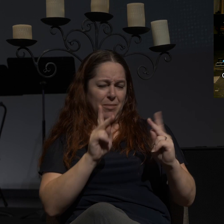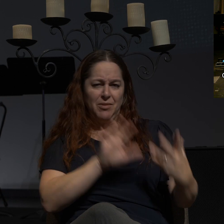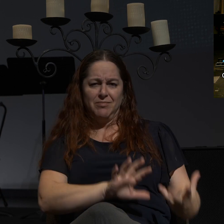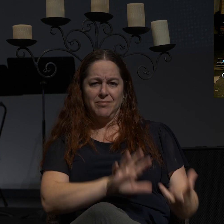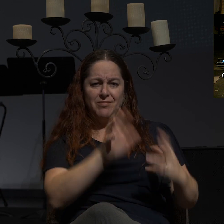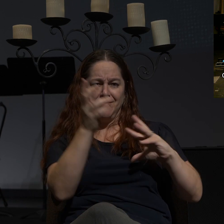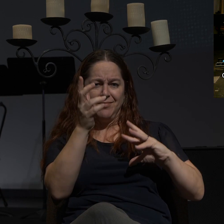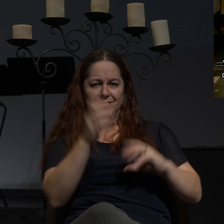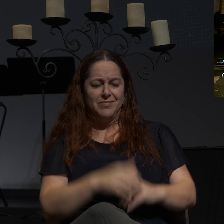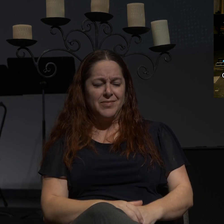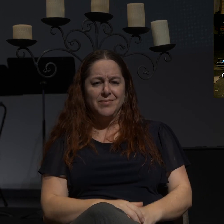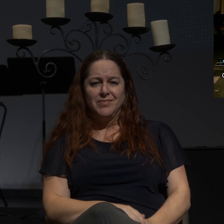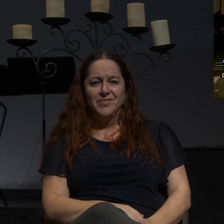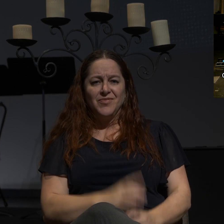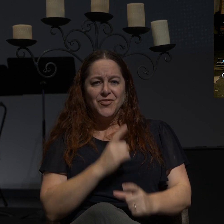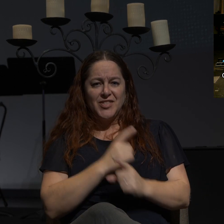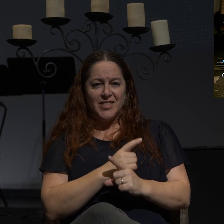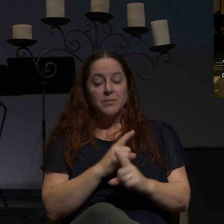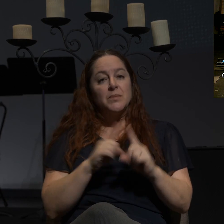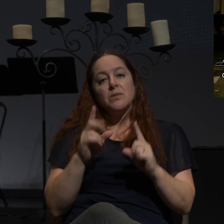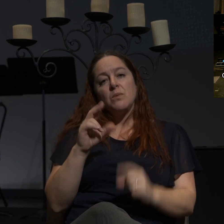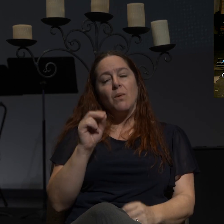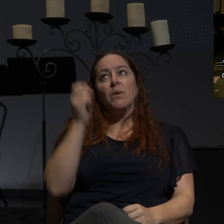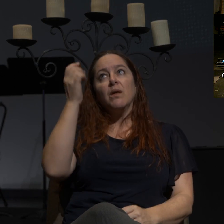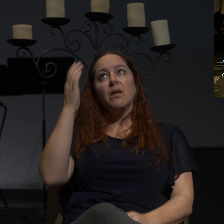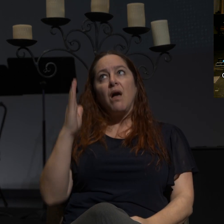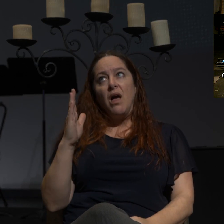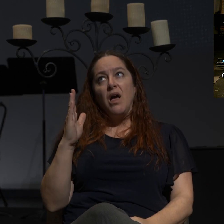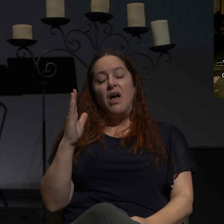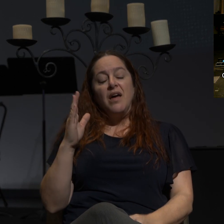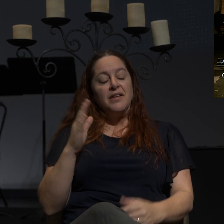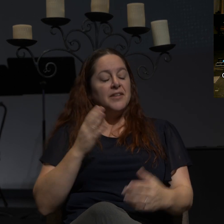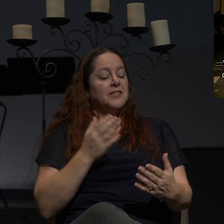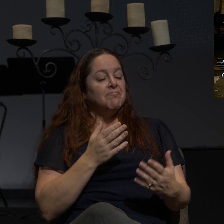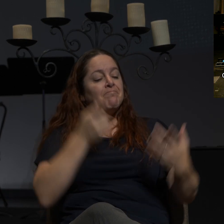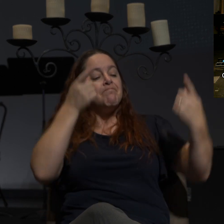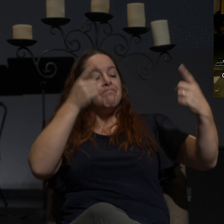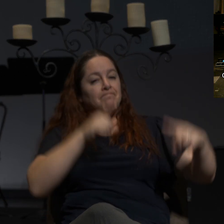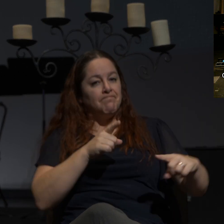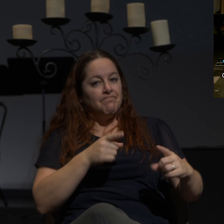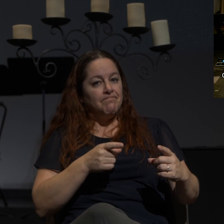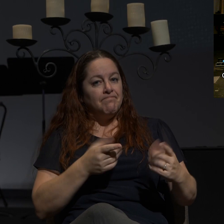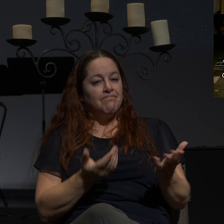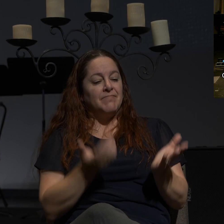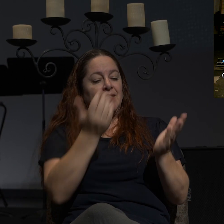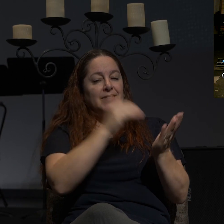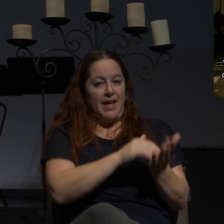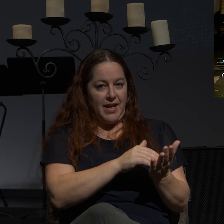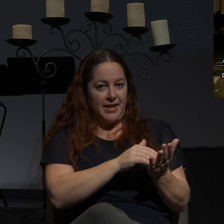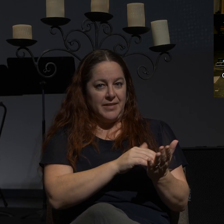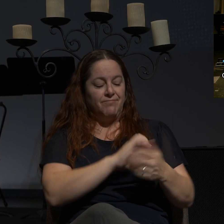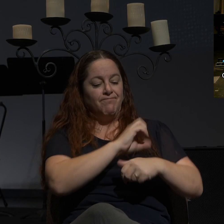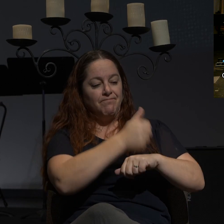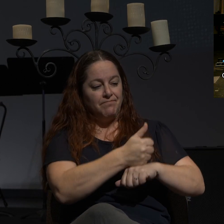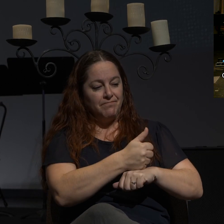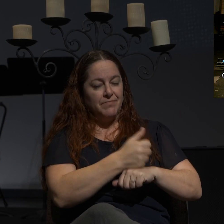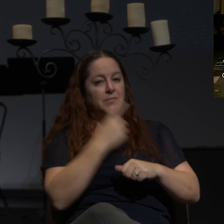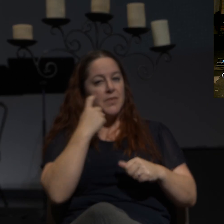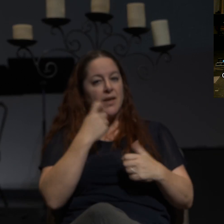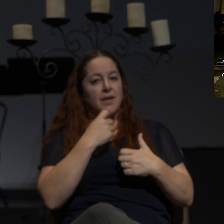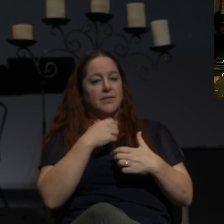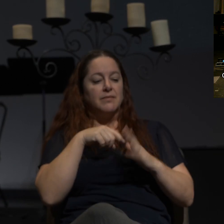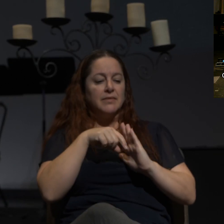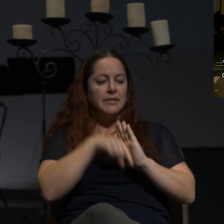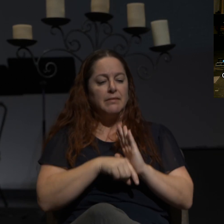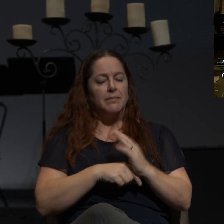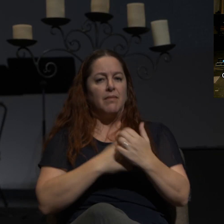hot mess. And instead, God renews his covenant relationship with them because of his deep love and compassion